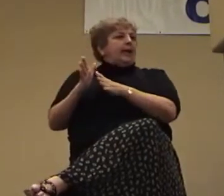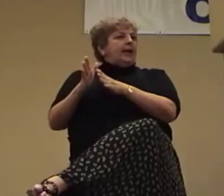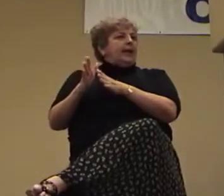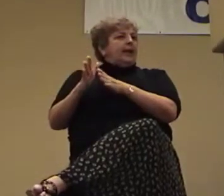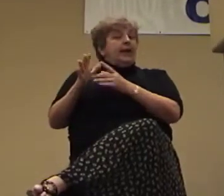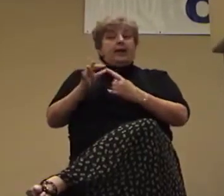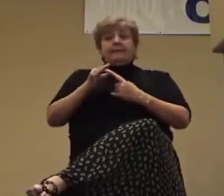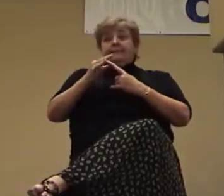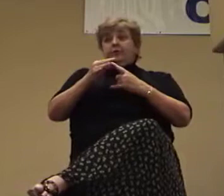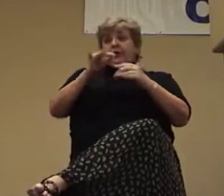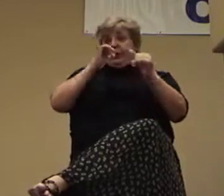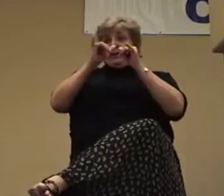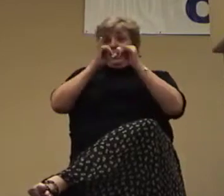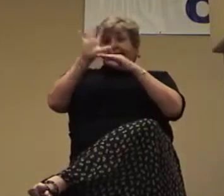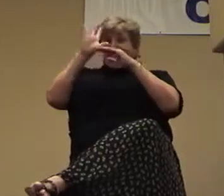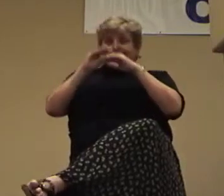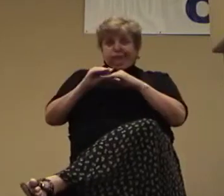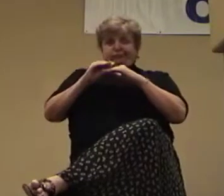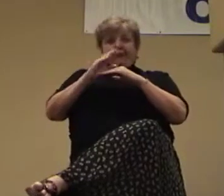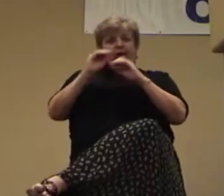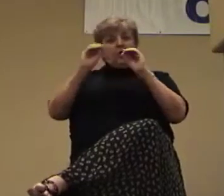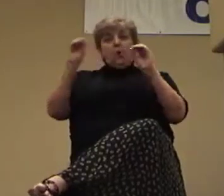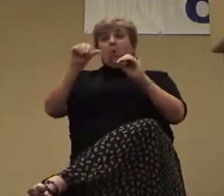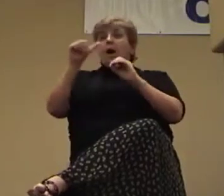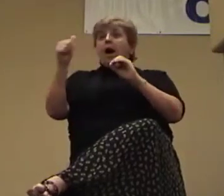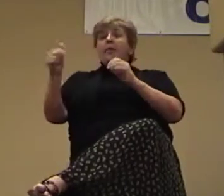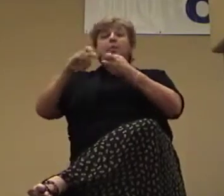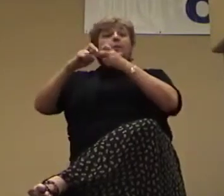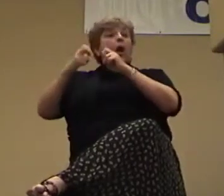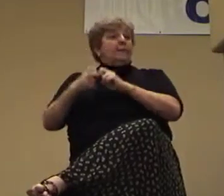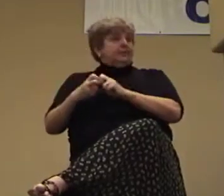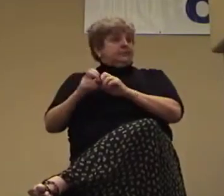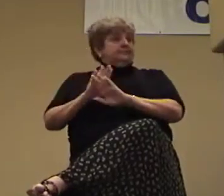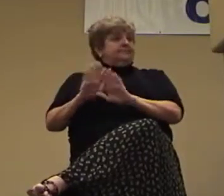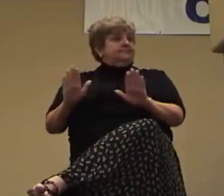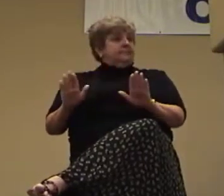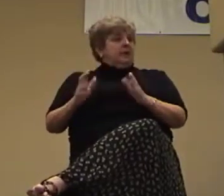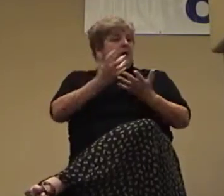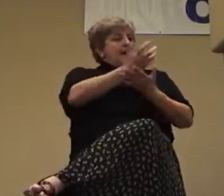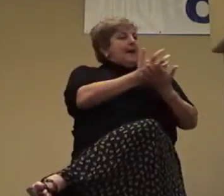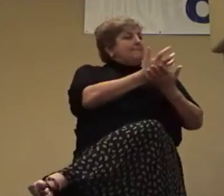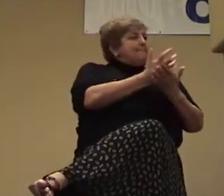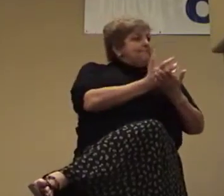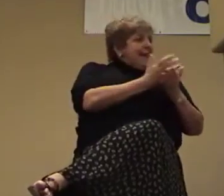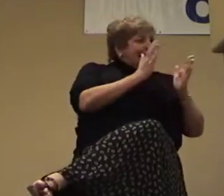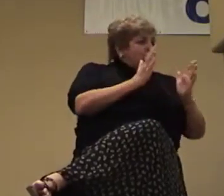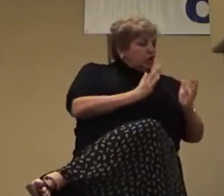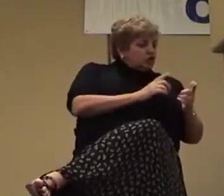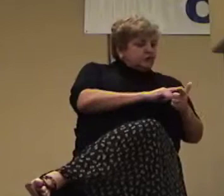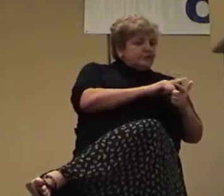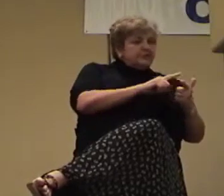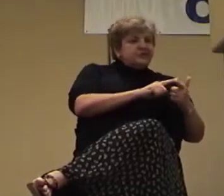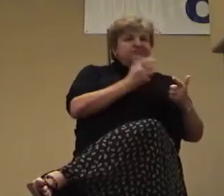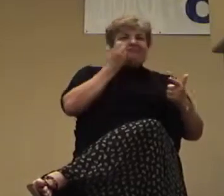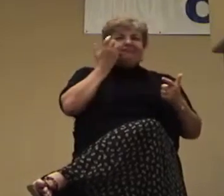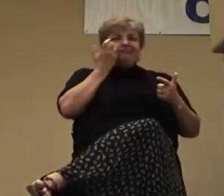can have no other complications. So beggars, tramps, asylum inmates,